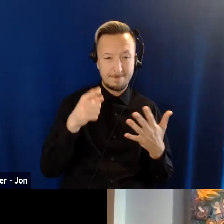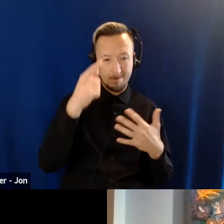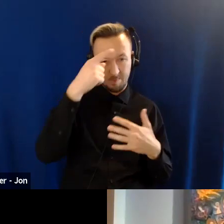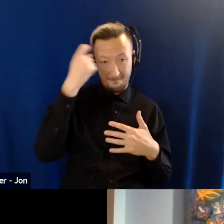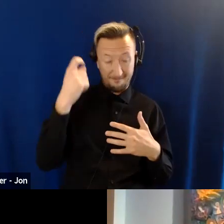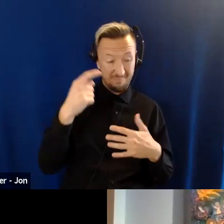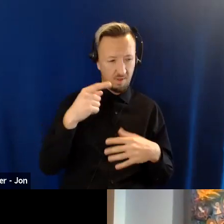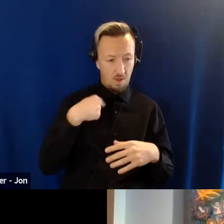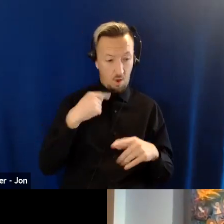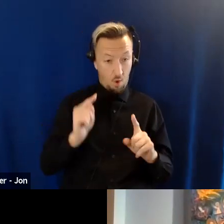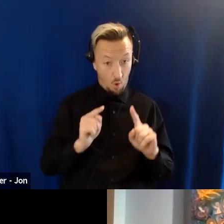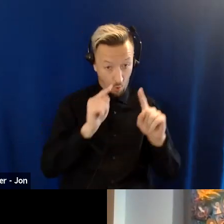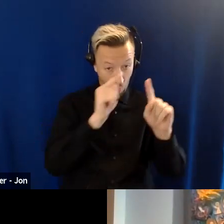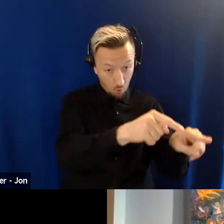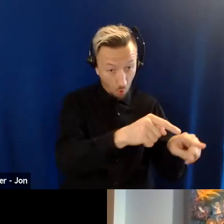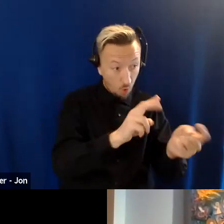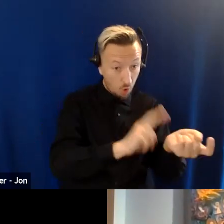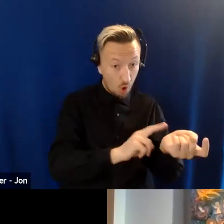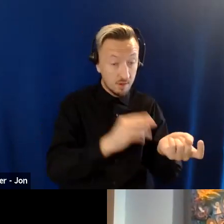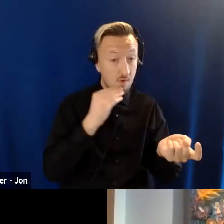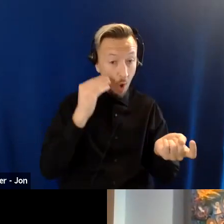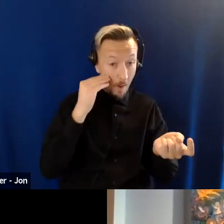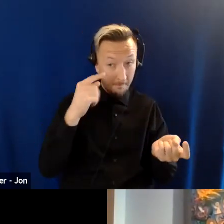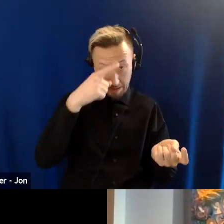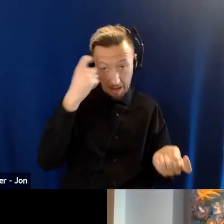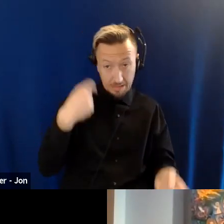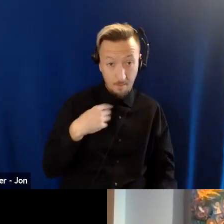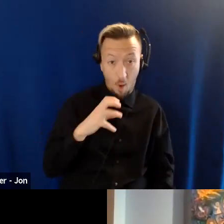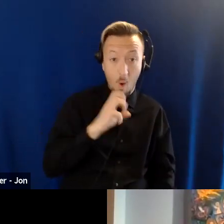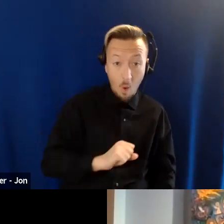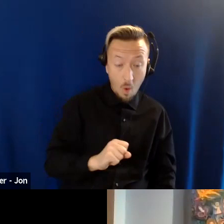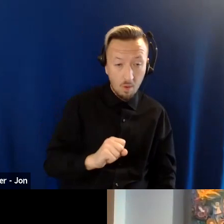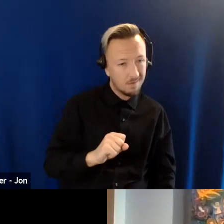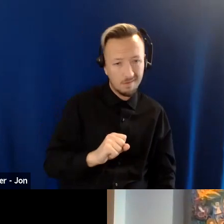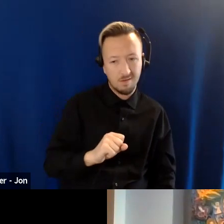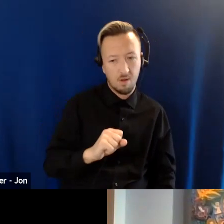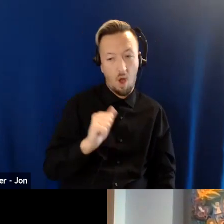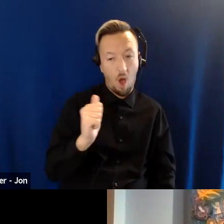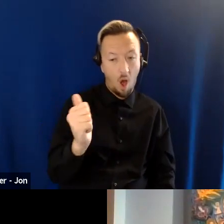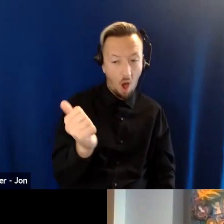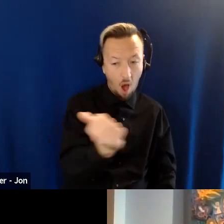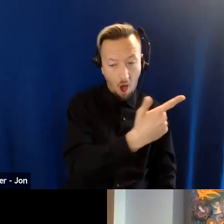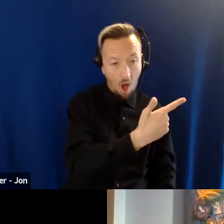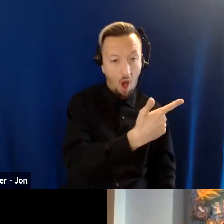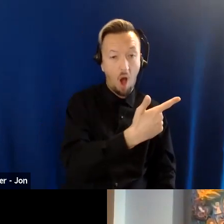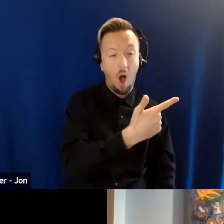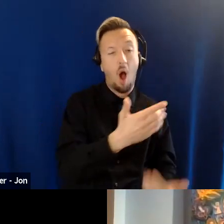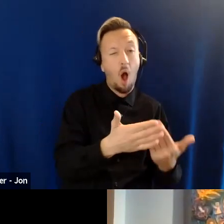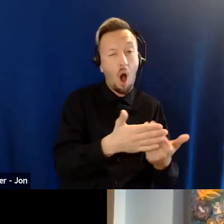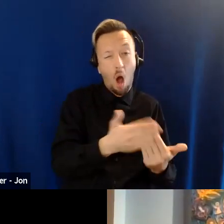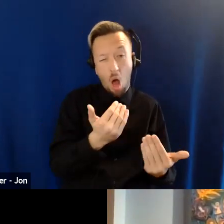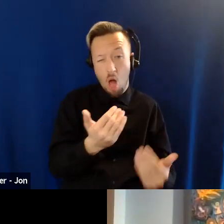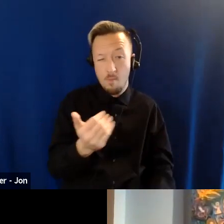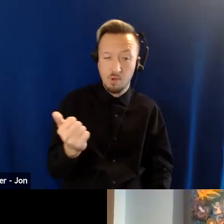nursing home because you're old, all of those nursing home deaths, or virtually all